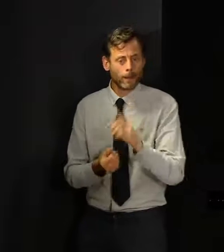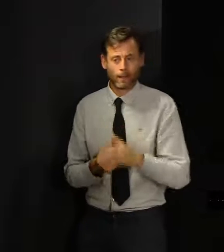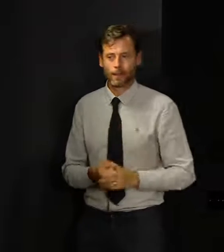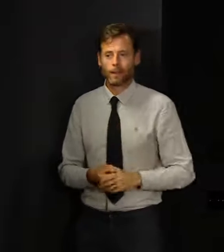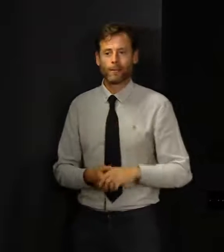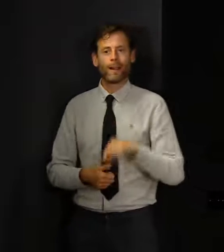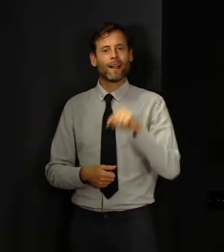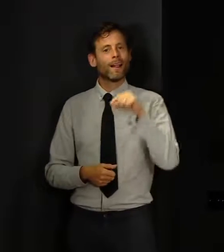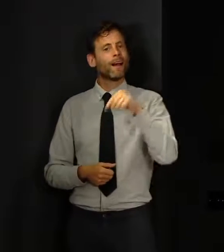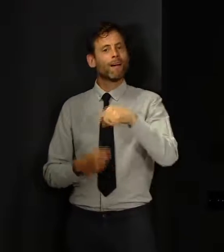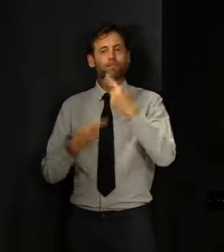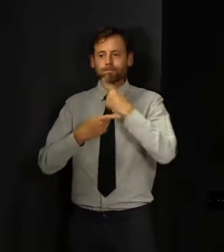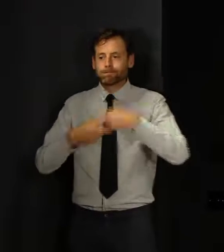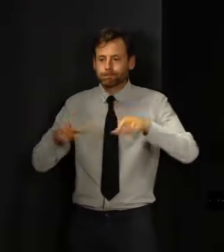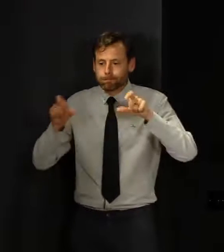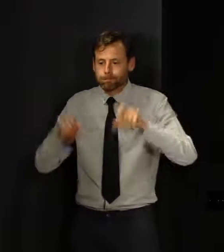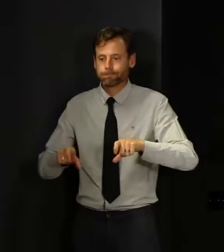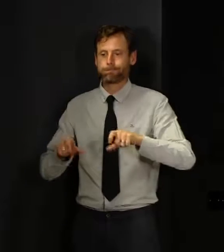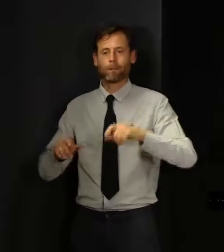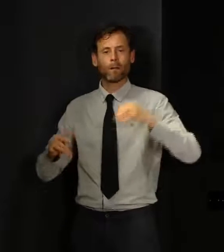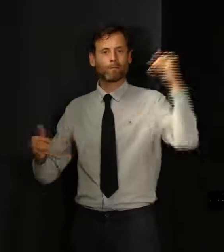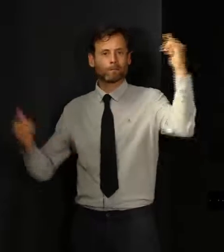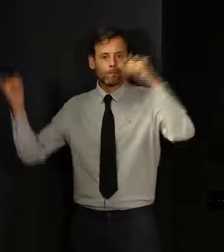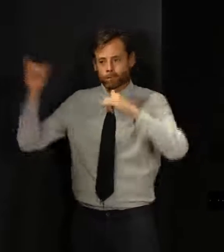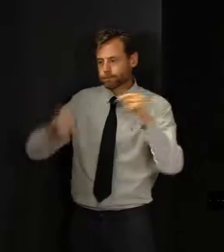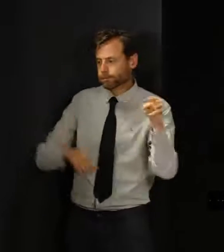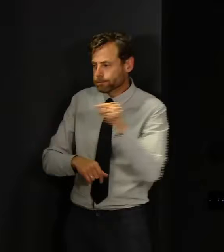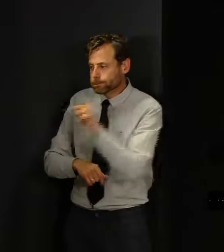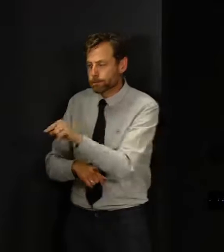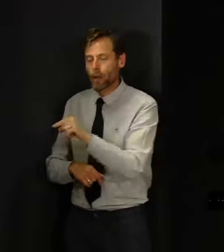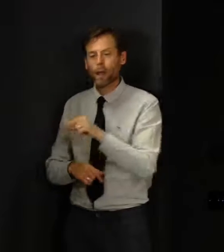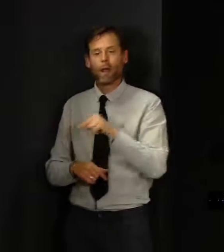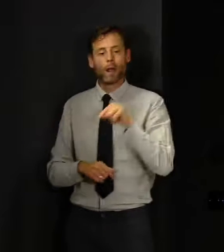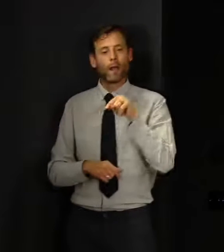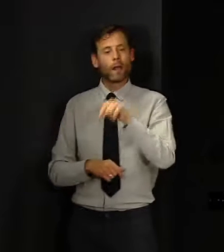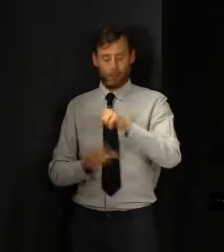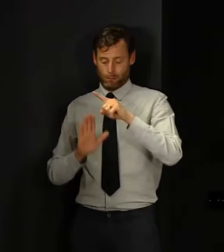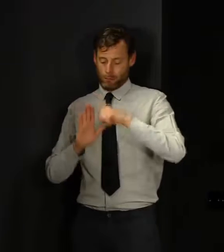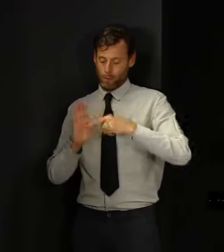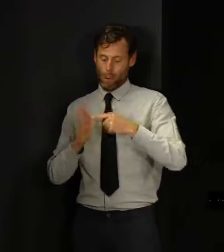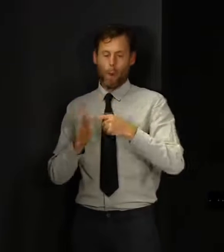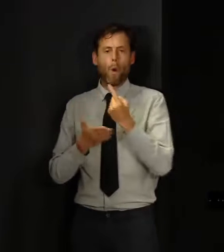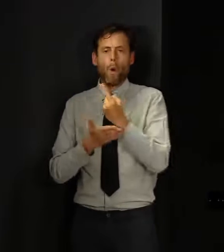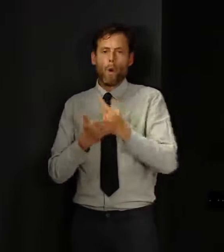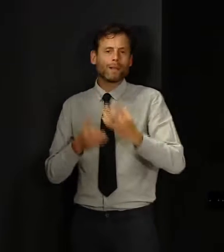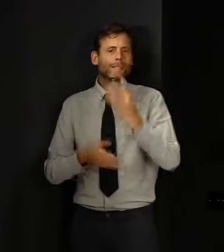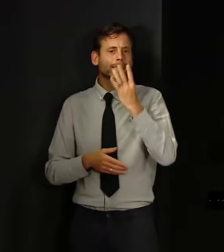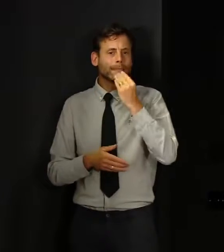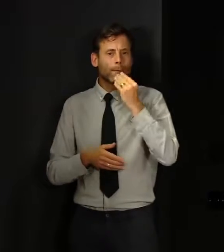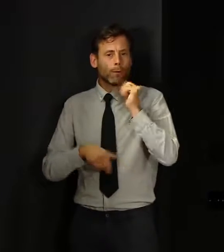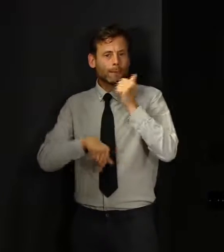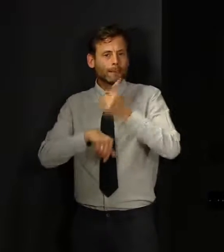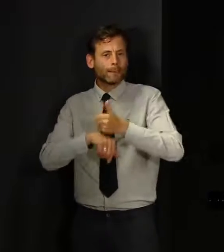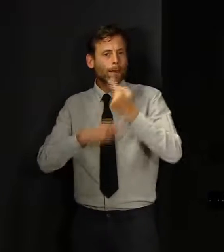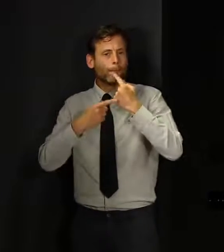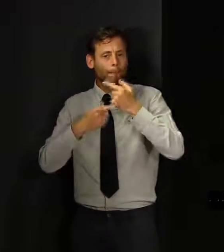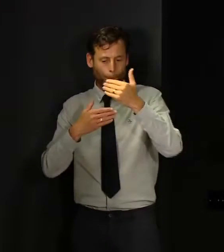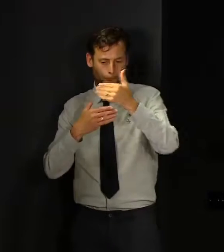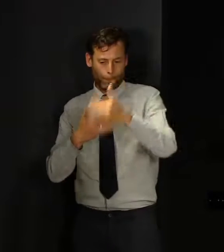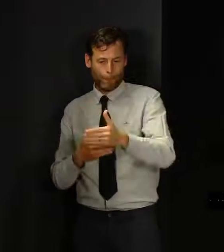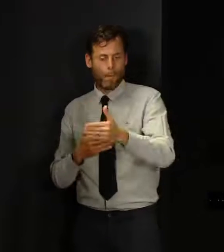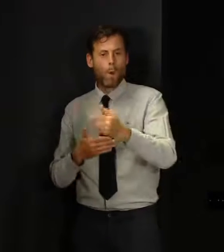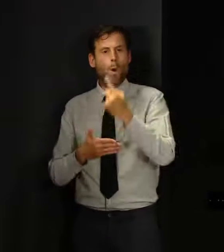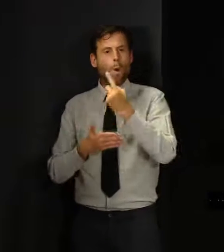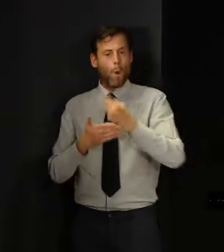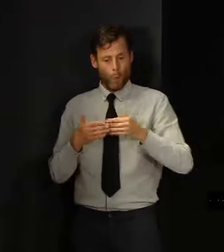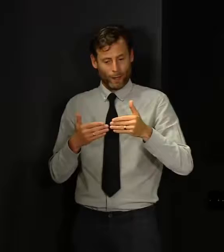are temporary and will not be in place any longer than deemed necessary to protect public health. As with